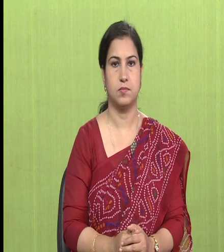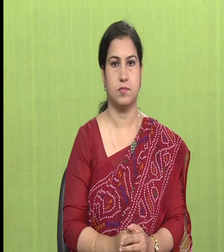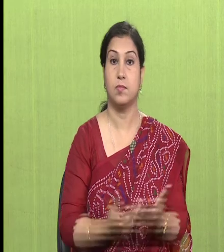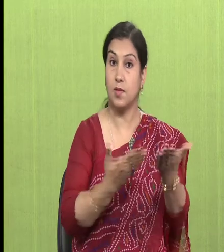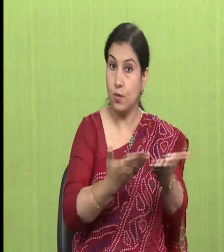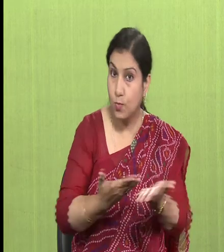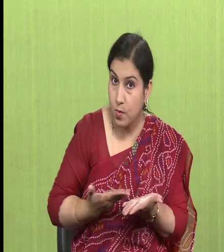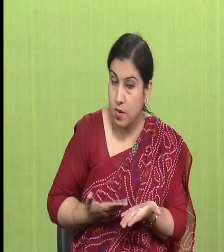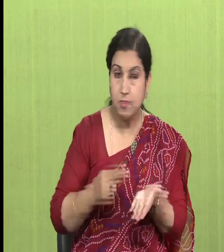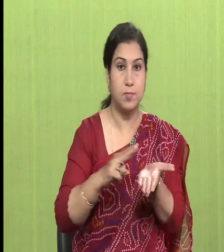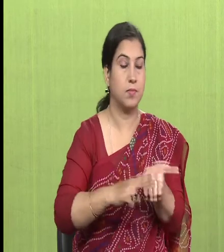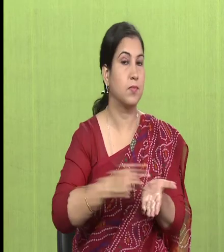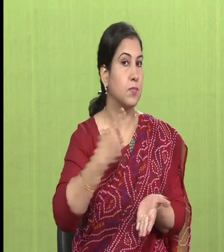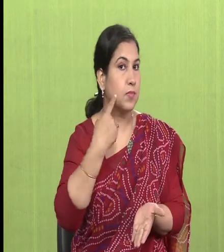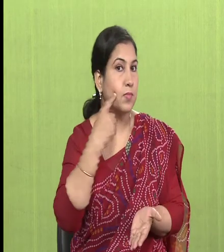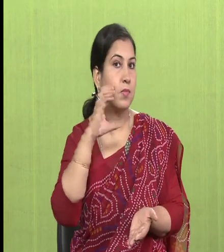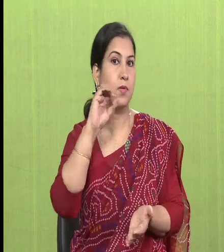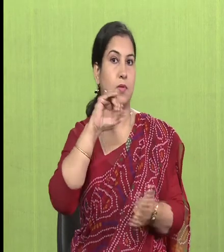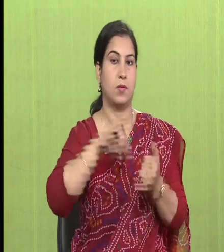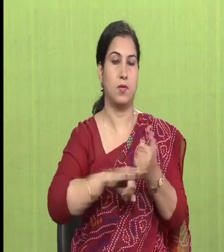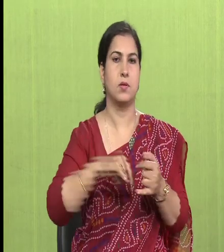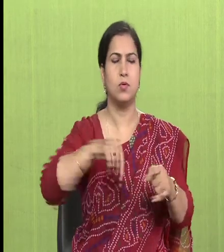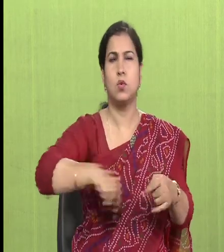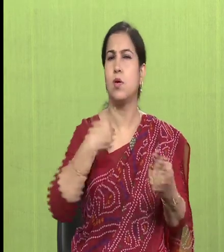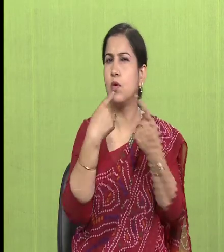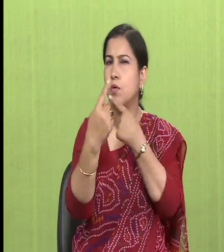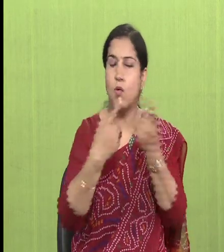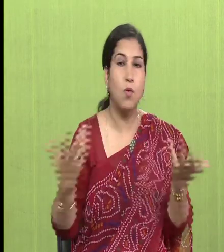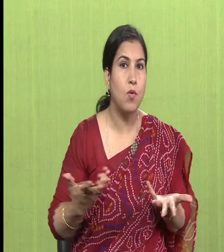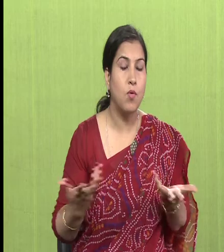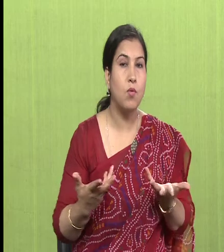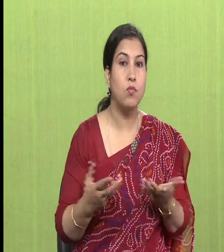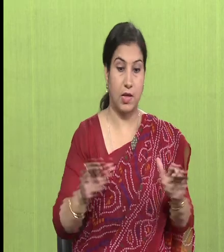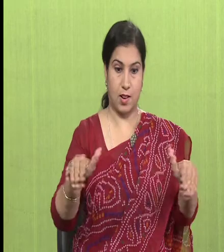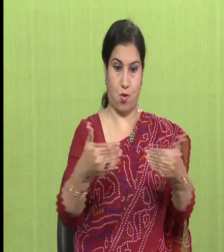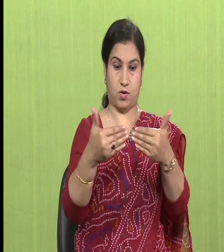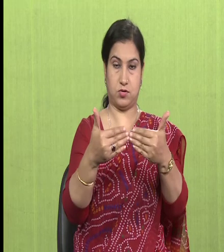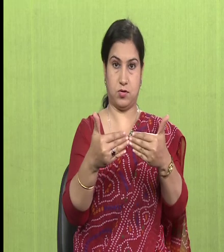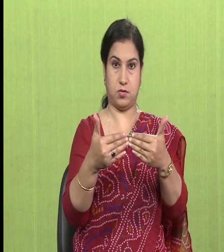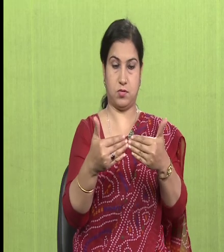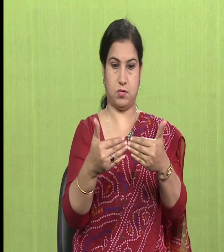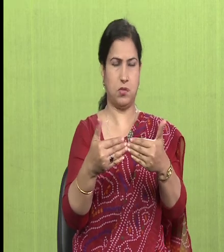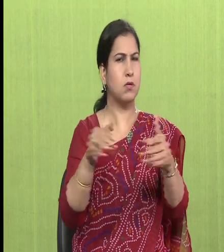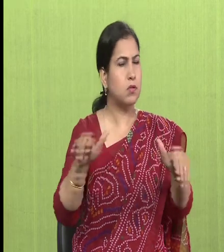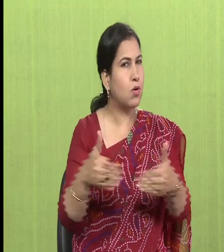Welcome to NIOS. Today we will discuss the introductory lesson